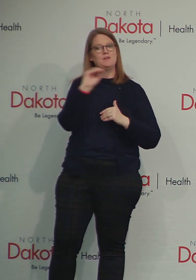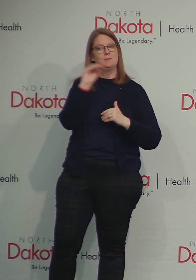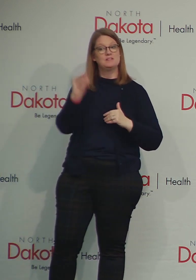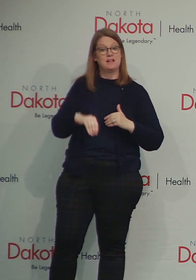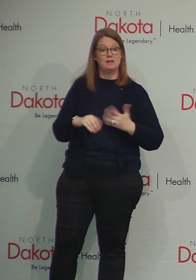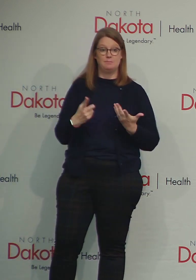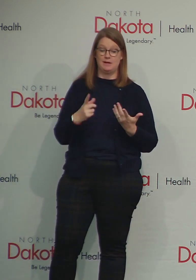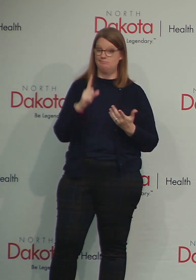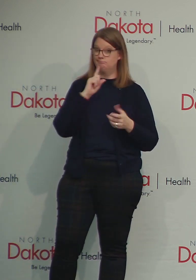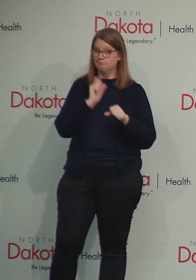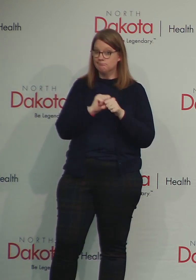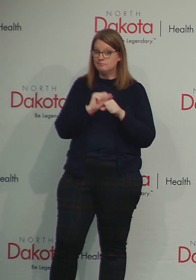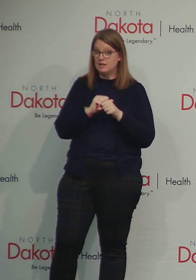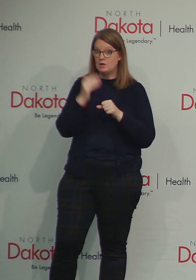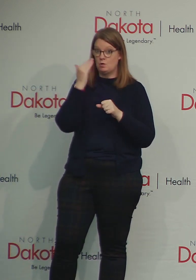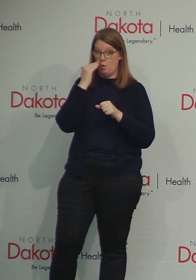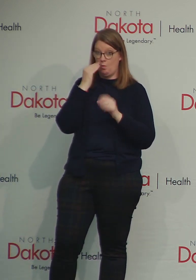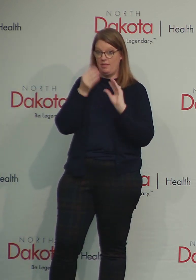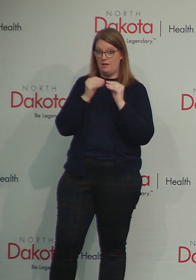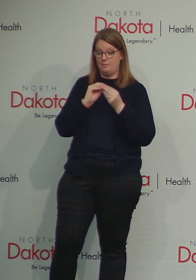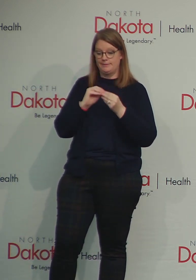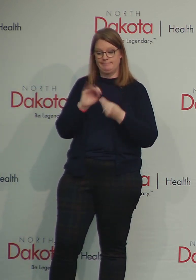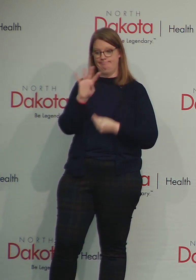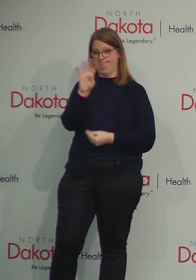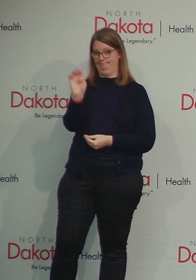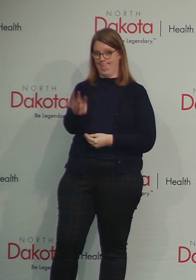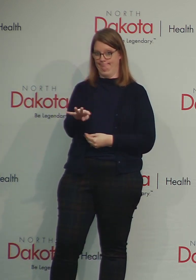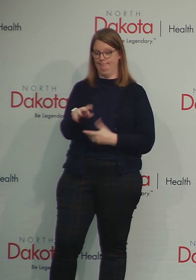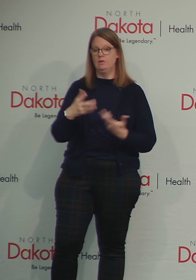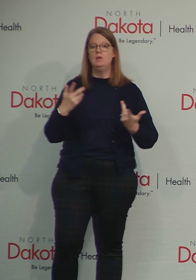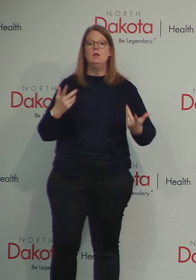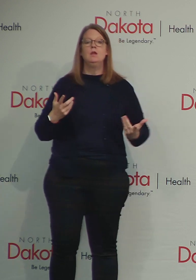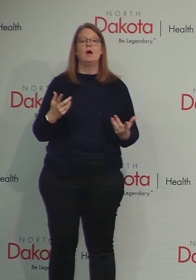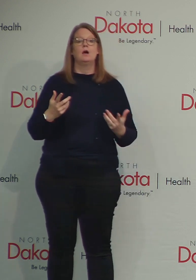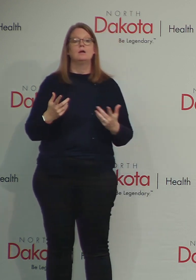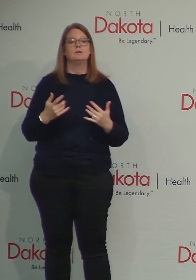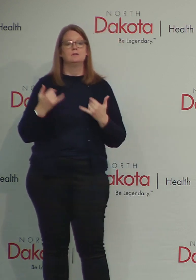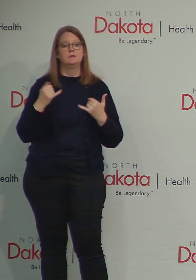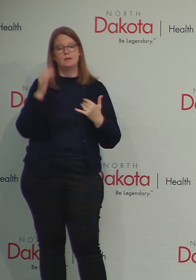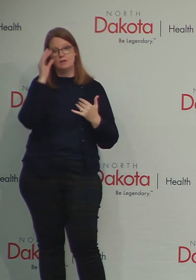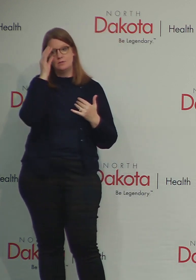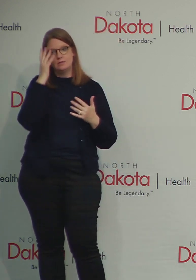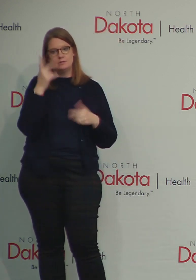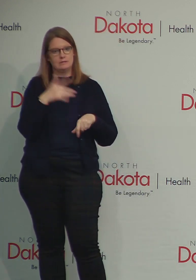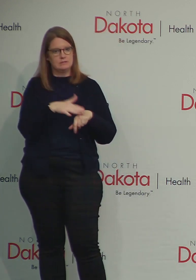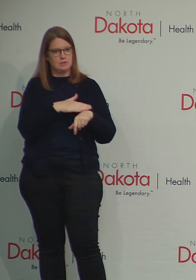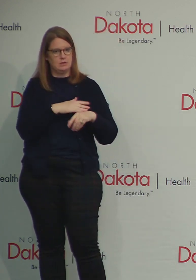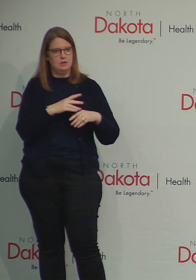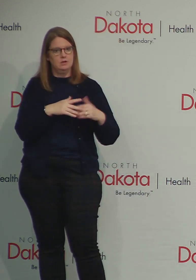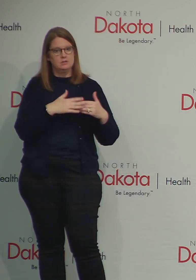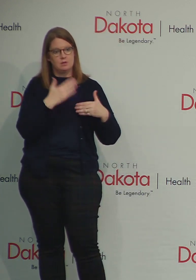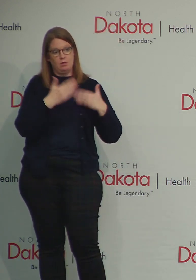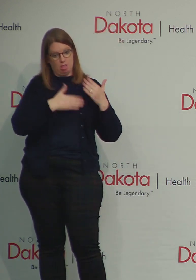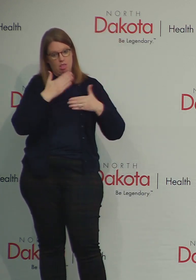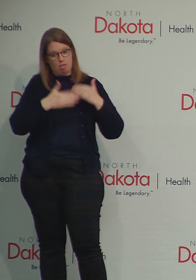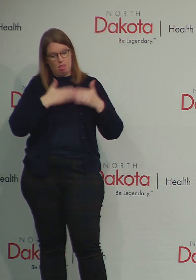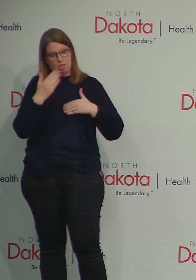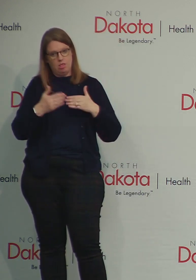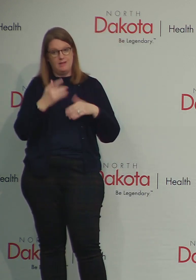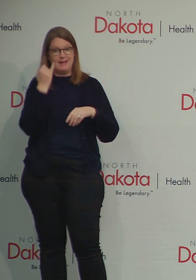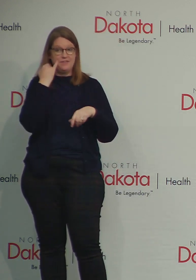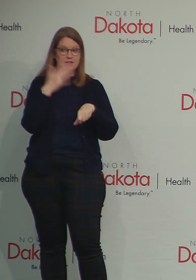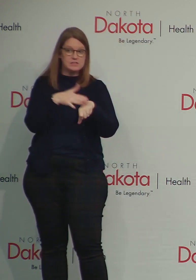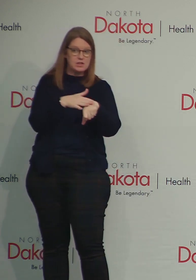it will be. And so we'll be monitoring that. And as soon as we start seeing a slow in uptake is when we would move on to other phases